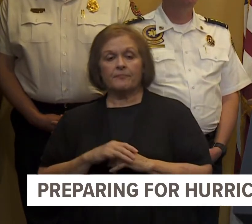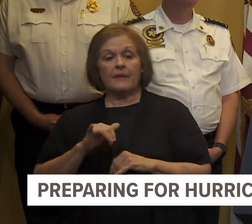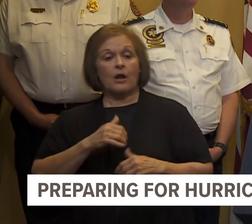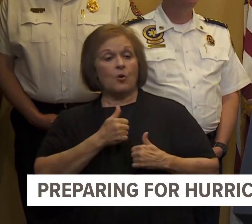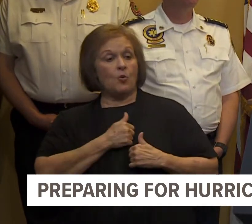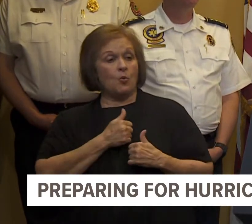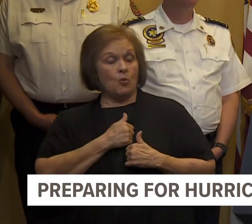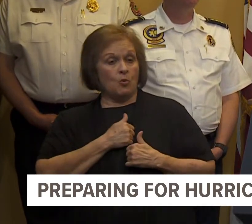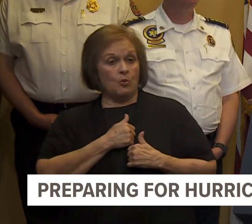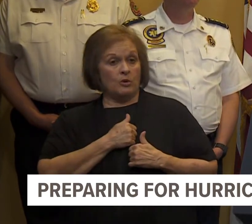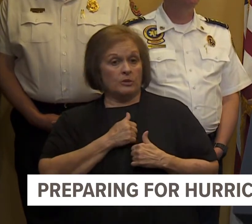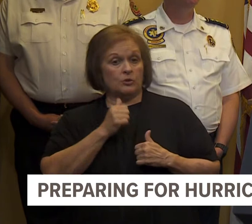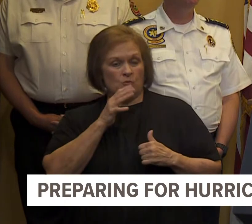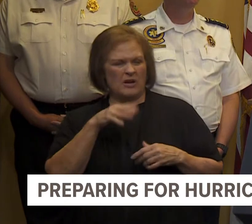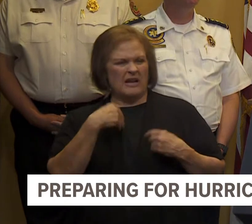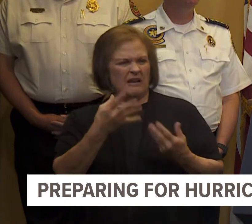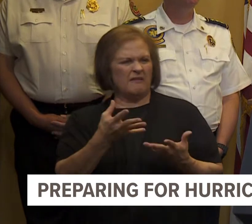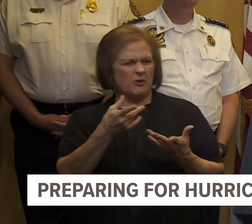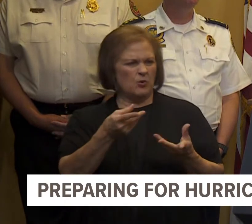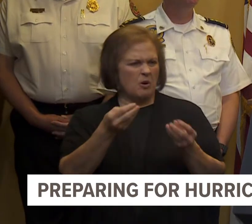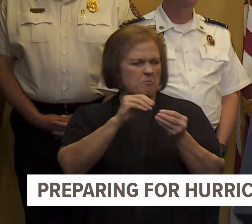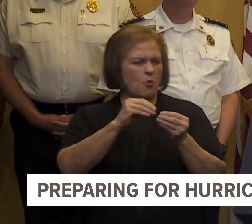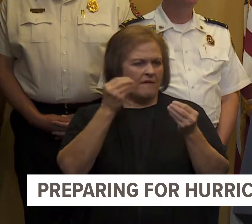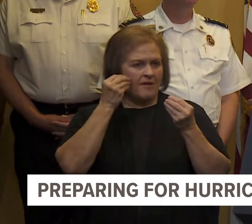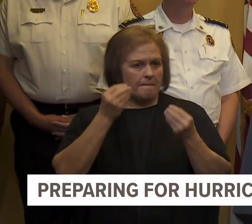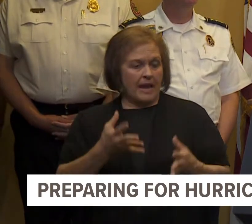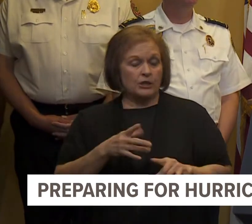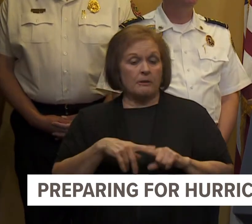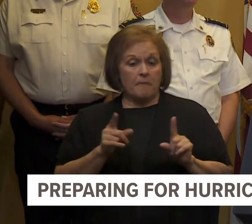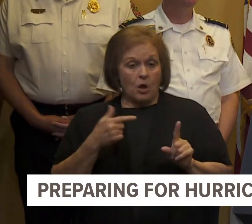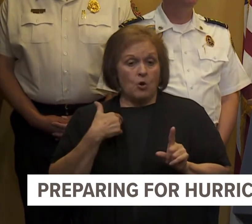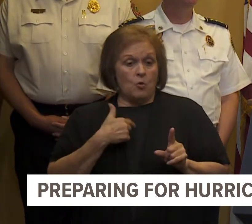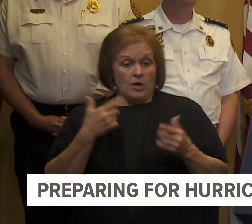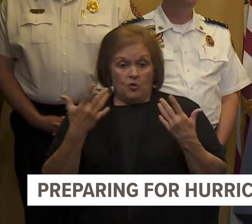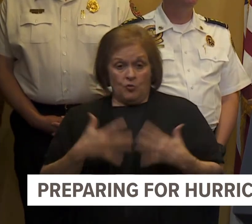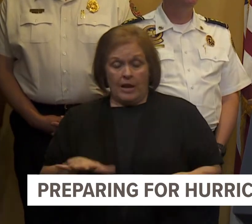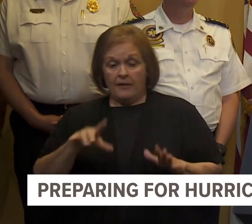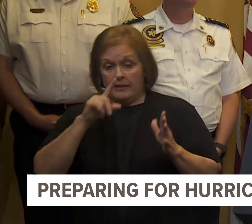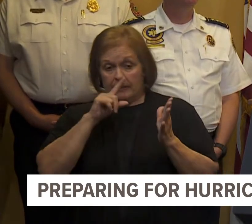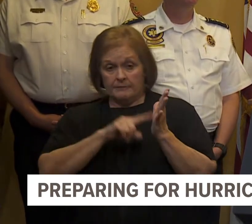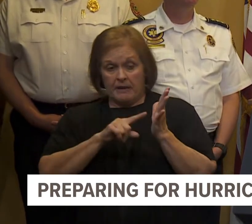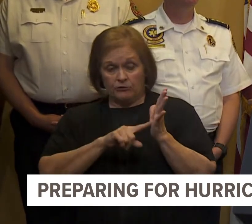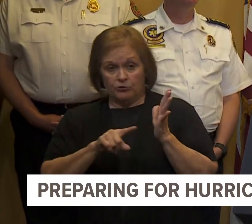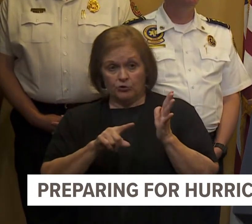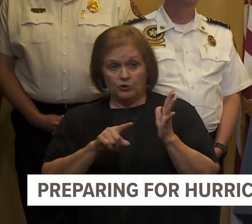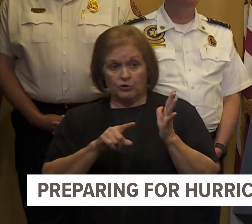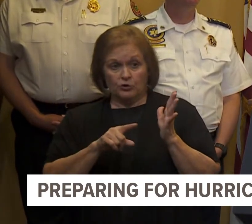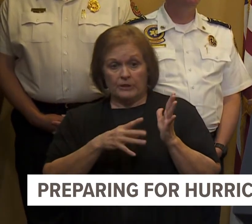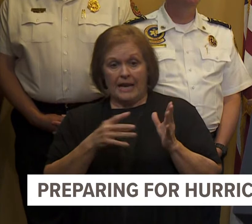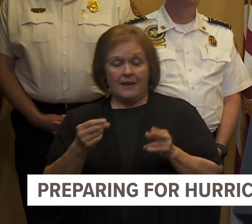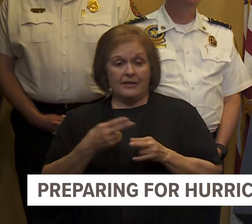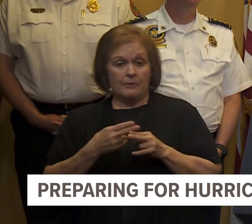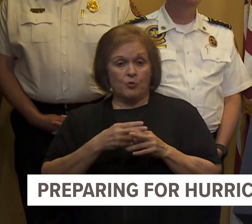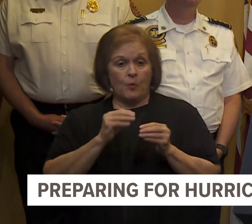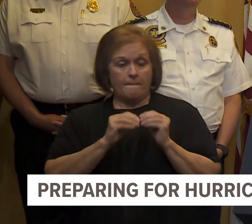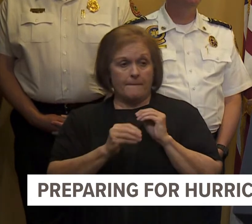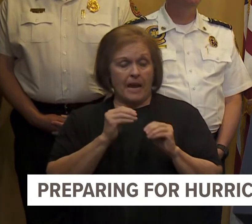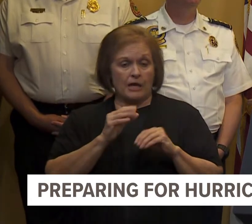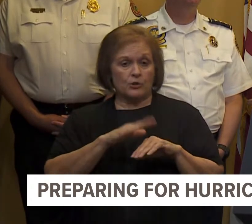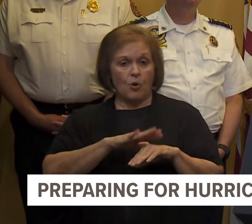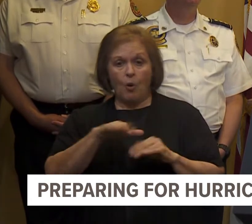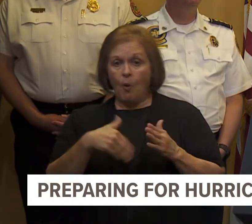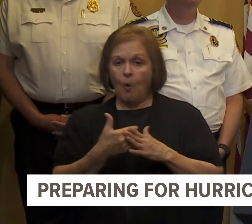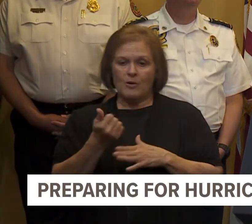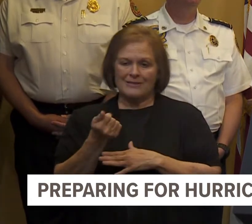the Corps of Engineers will give you a more in-depth update, but we have completed the inspection and the temporary repairs on